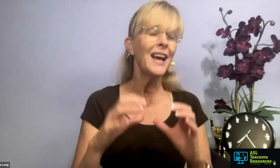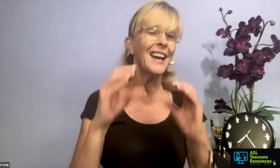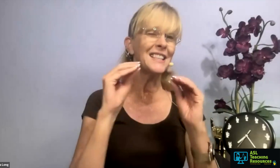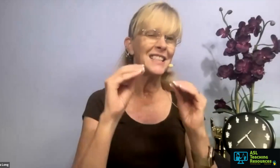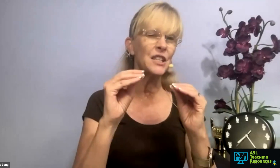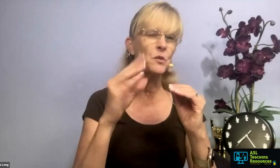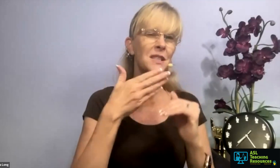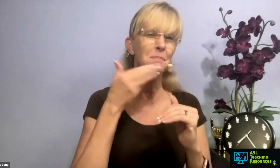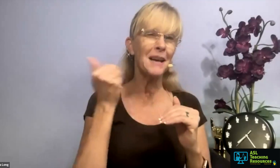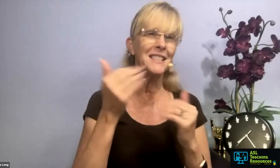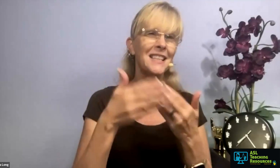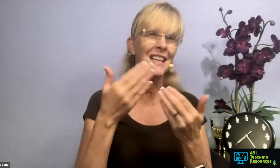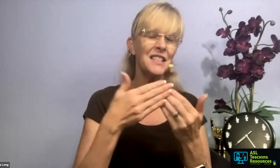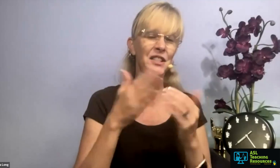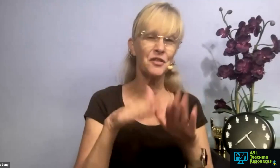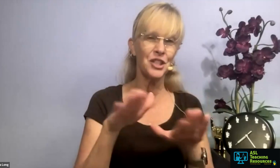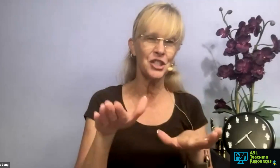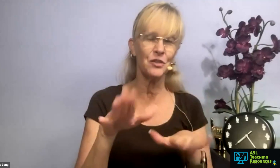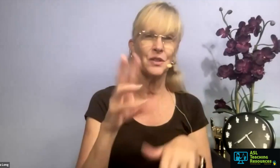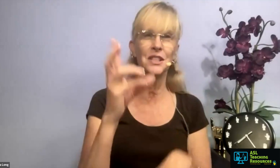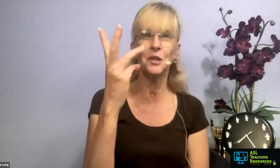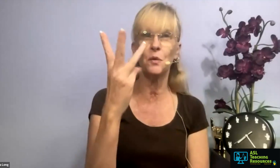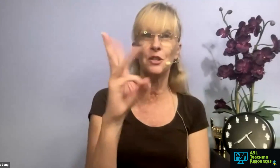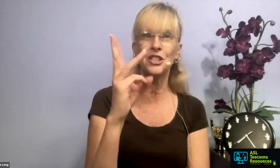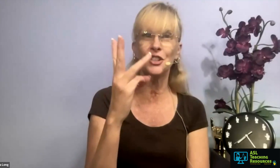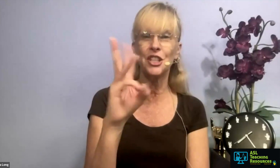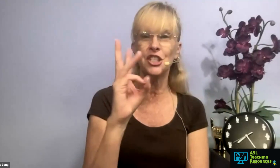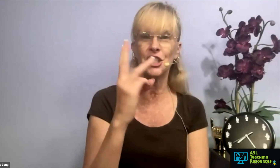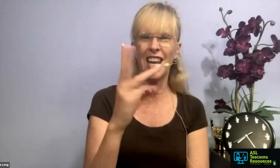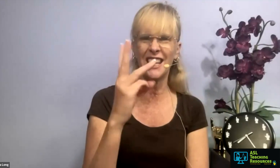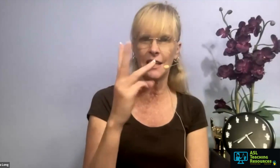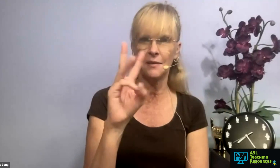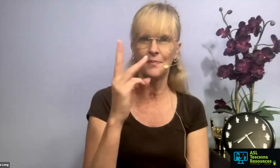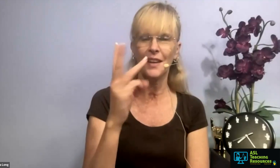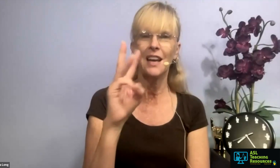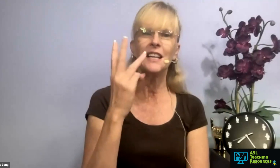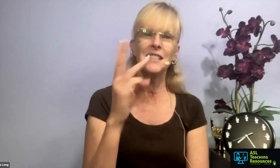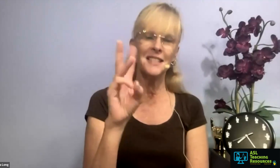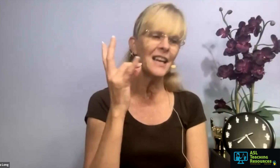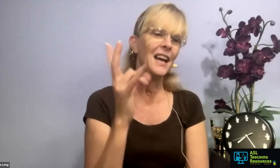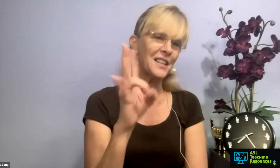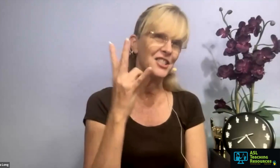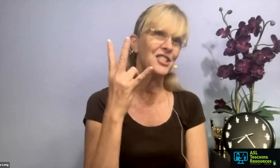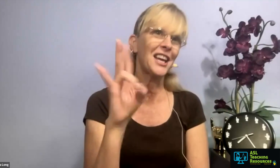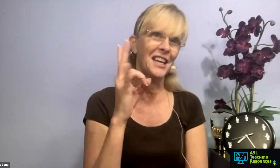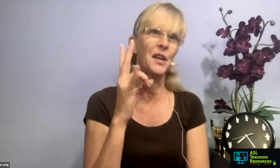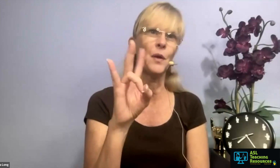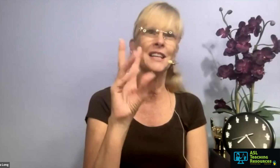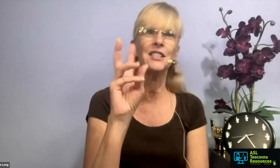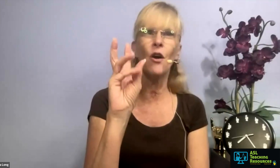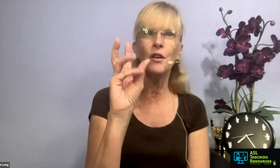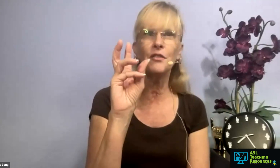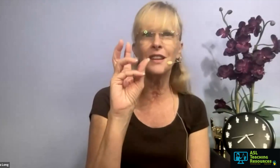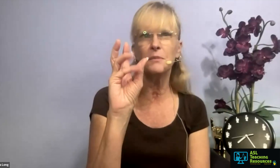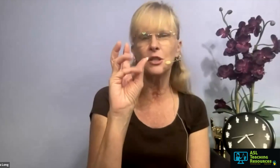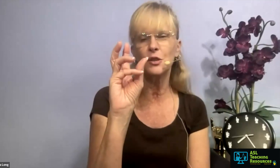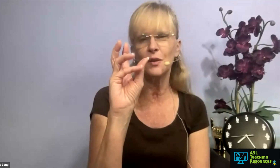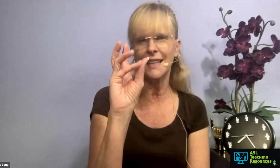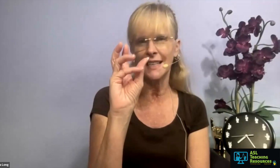and teach what's best and easiest for the children. So we're just going to shake it because they like to shake anyway. It's hard for them to do